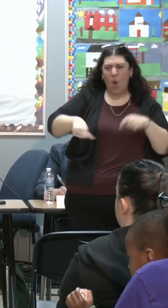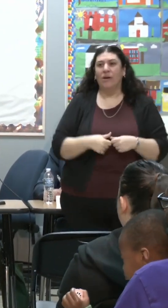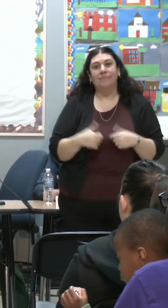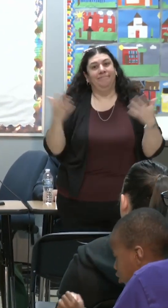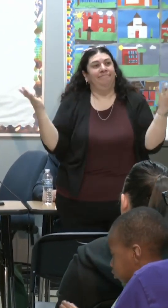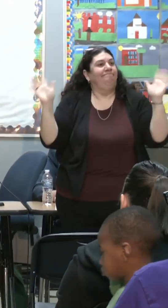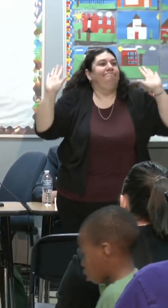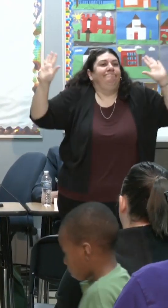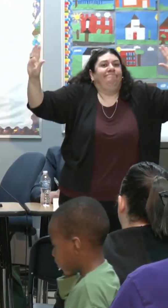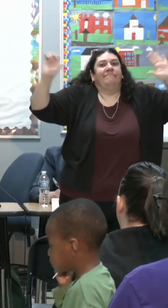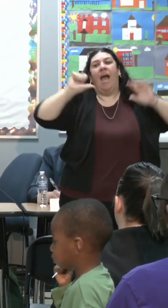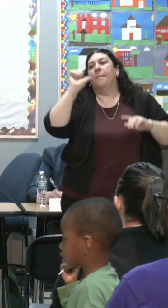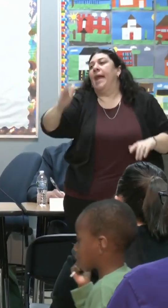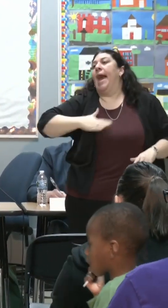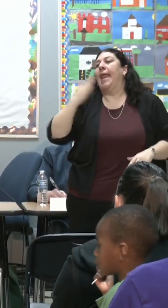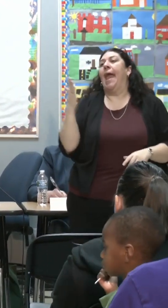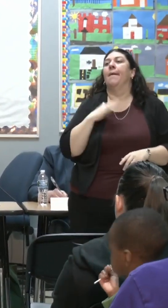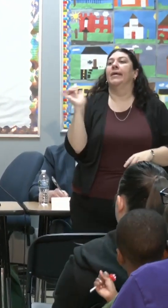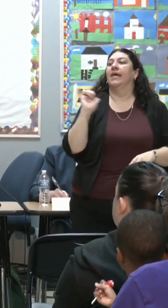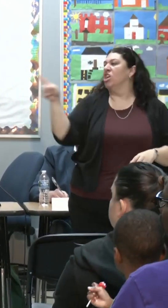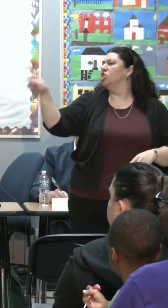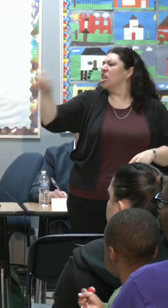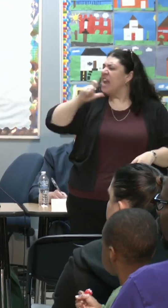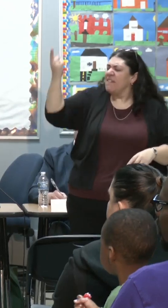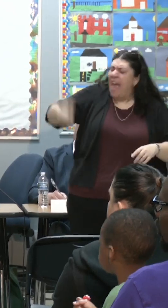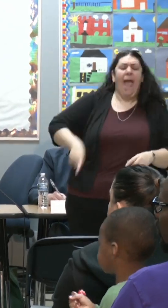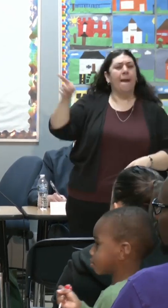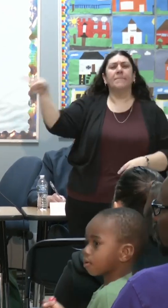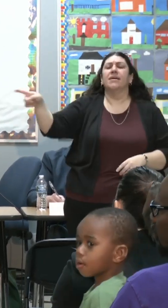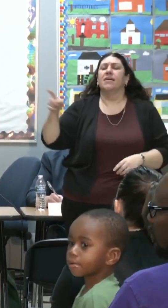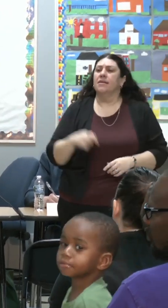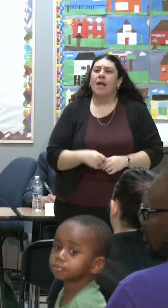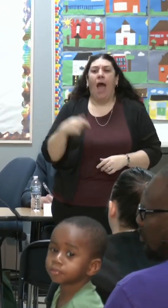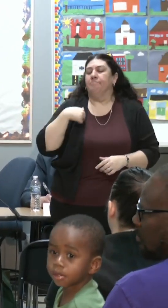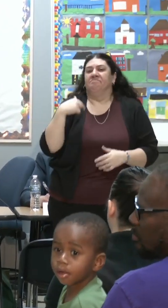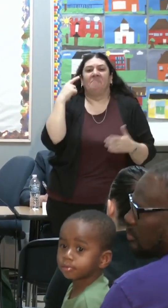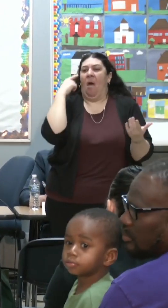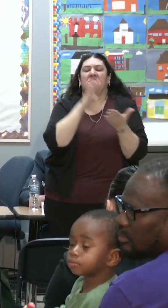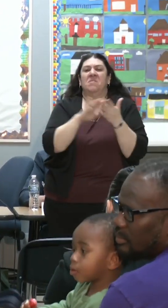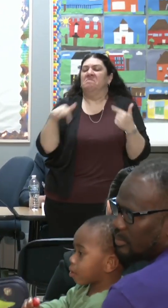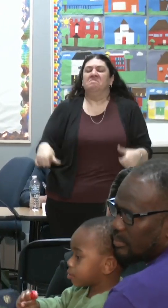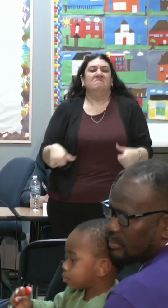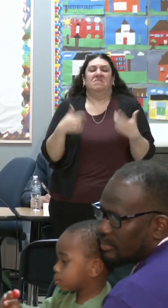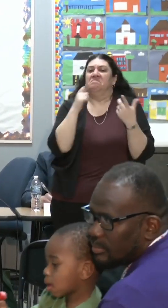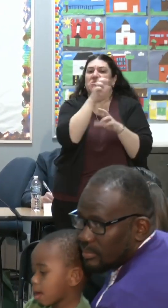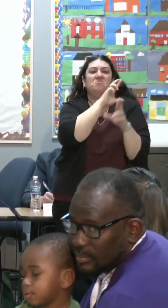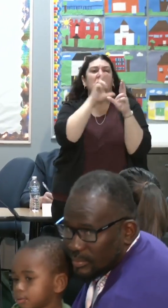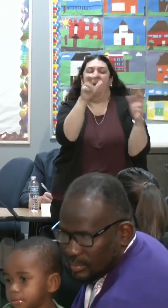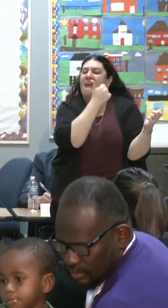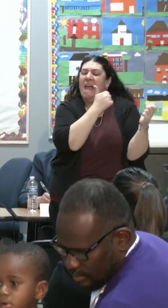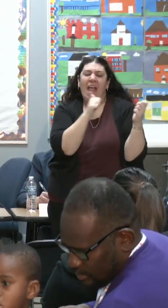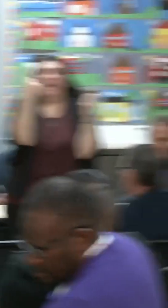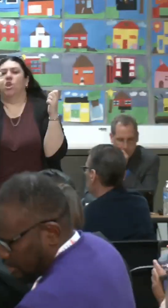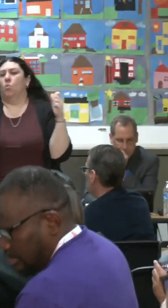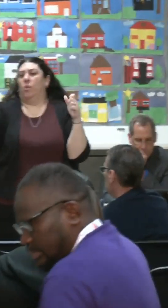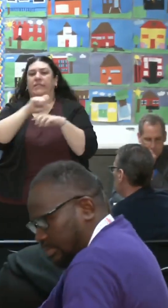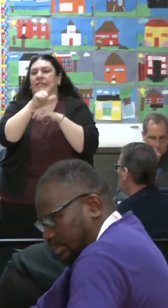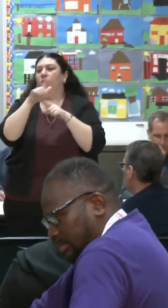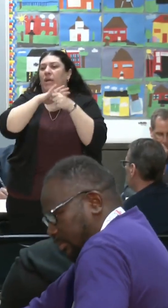Look, I'm not happy about it either. I personally believe that this disrespects every Missouri voter who voted for local